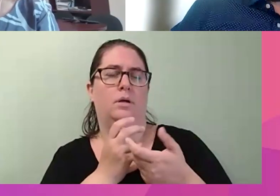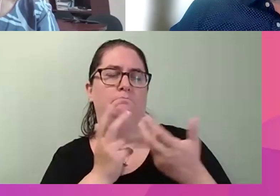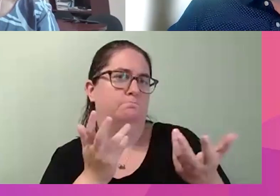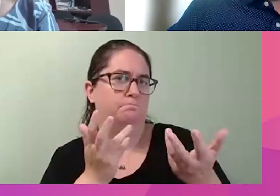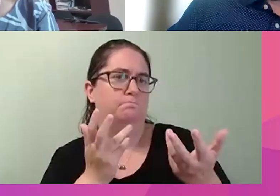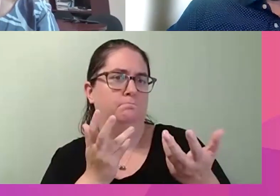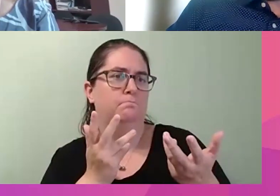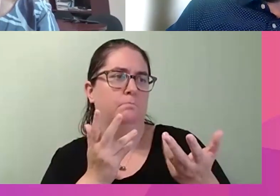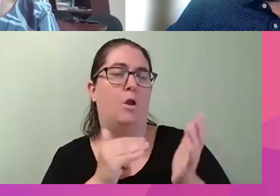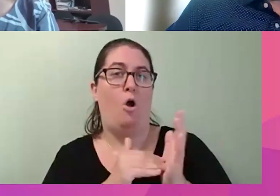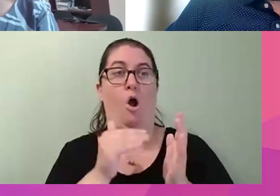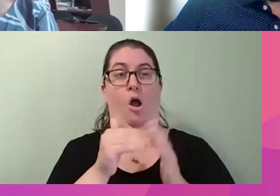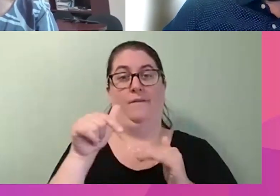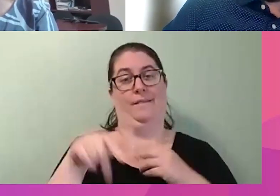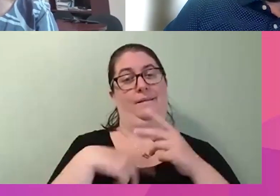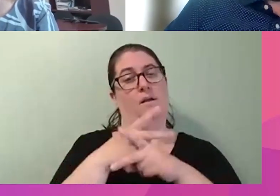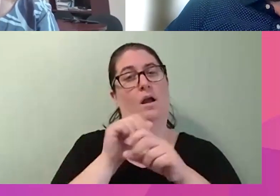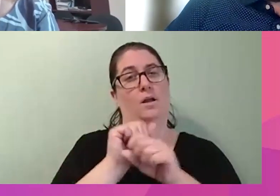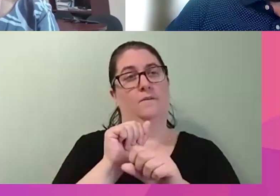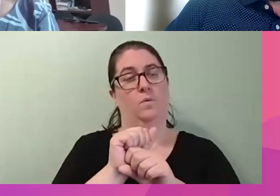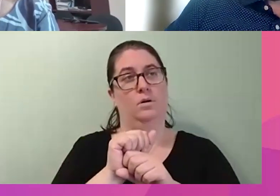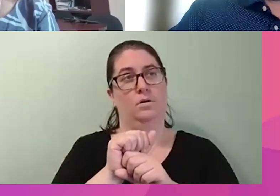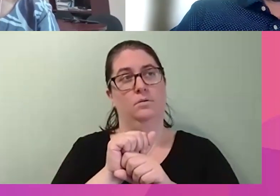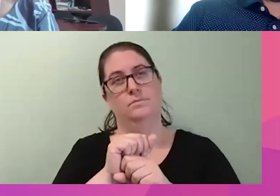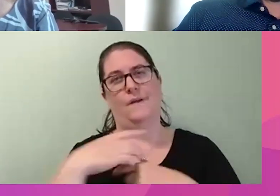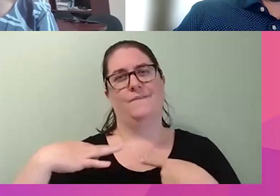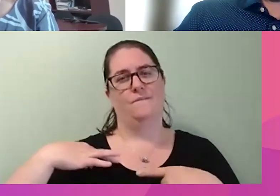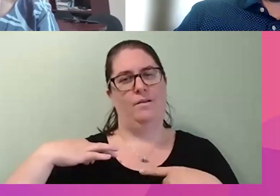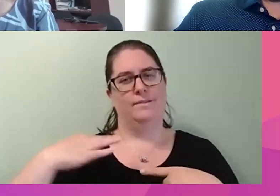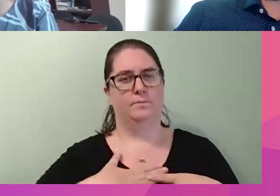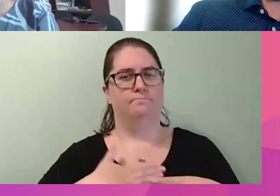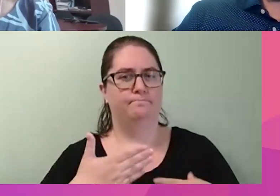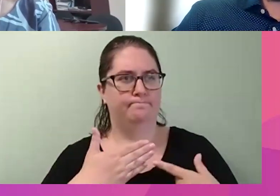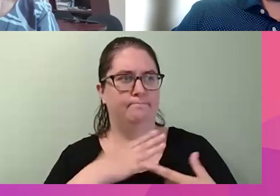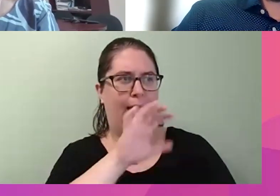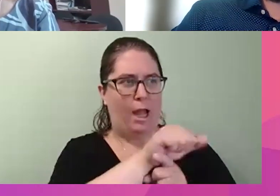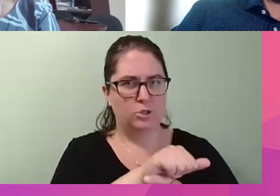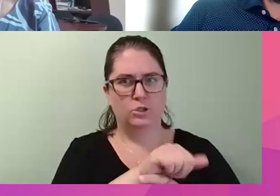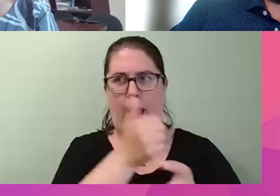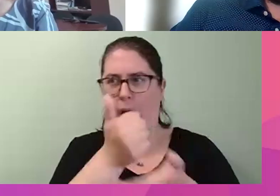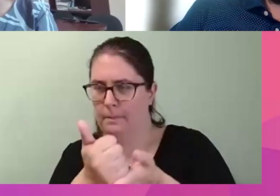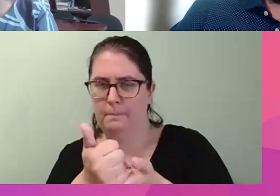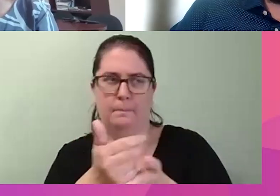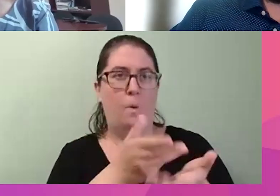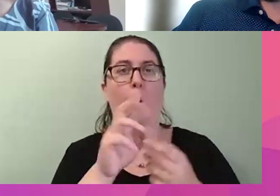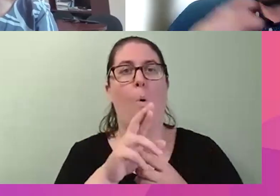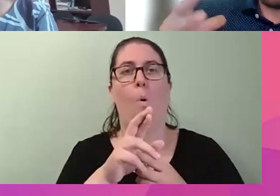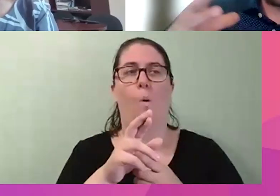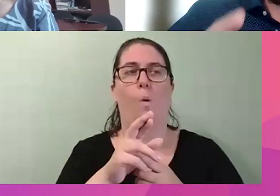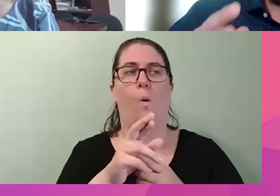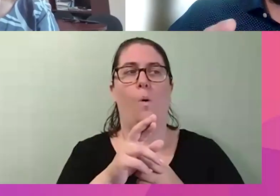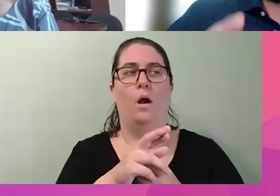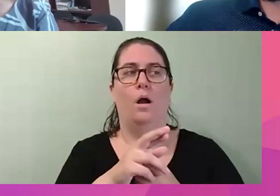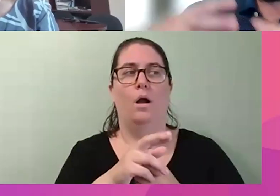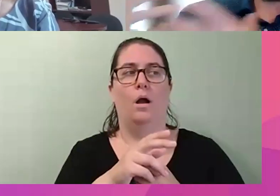and oftentimes this work is being done, however, on a volunteer basis, and or it's being done like at the side of their desk, kind of. It's not